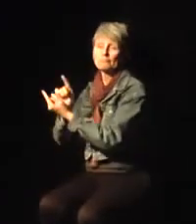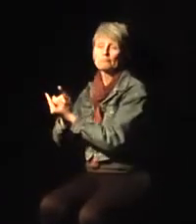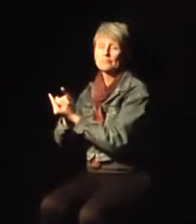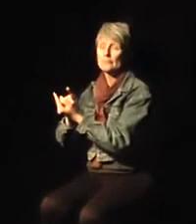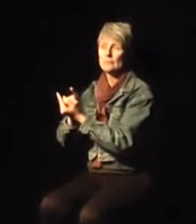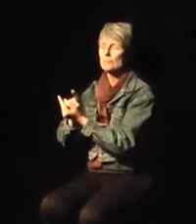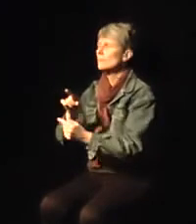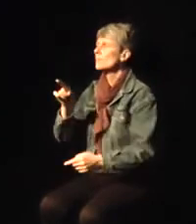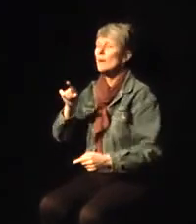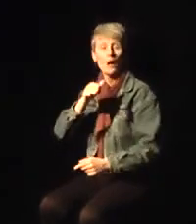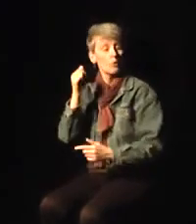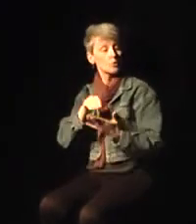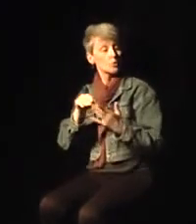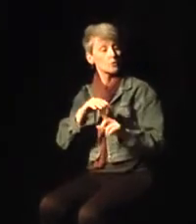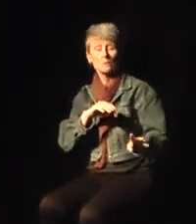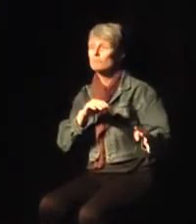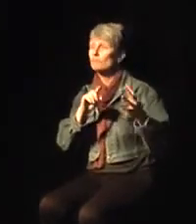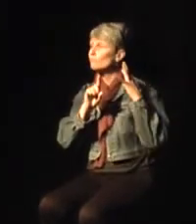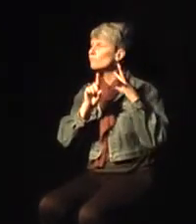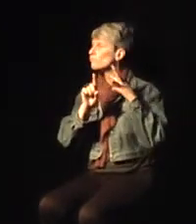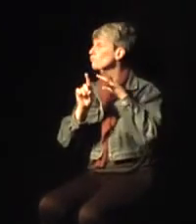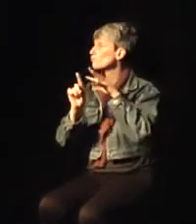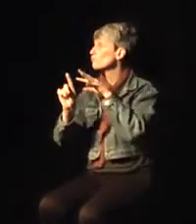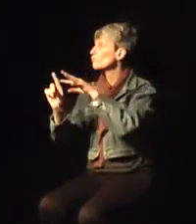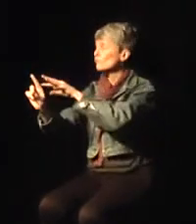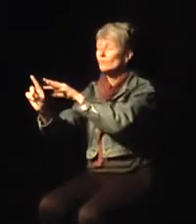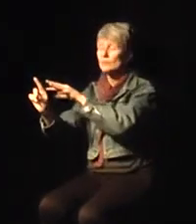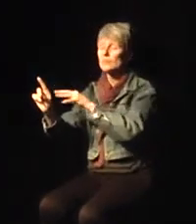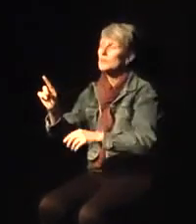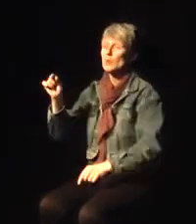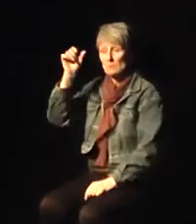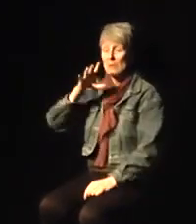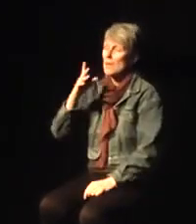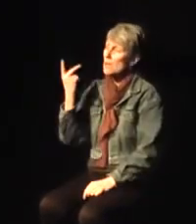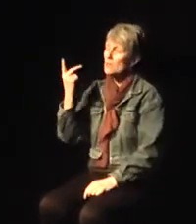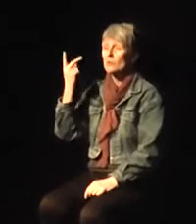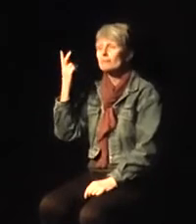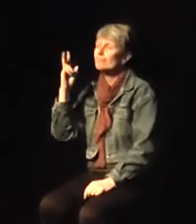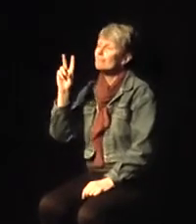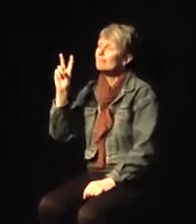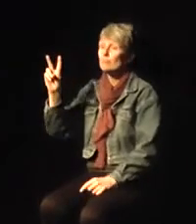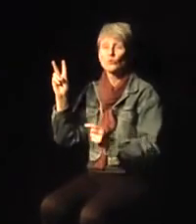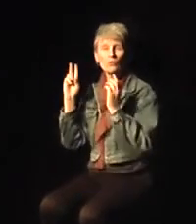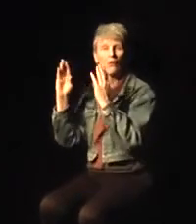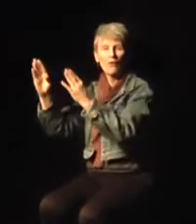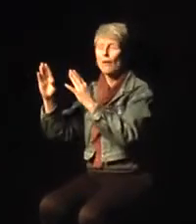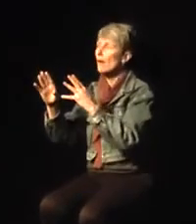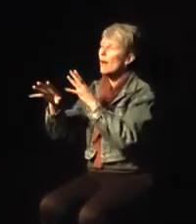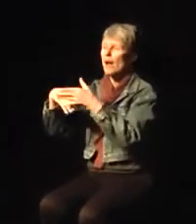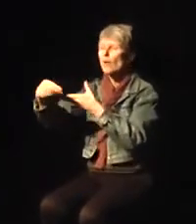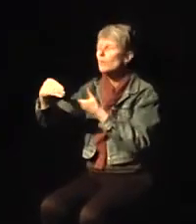point of focus by the other students who are all very curious. I go with this guy and we head down the hall, heading out of the